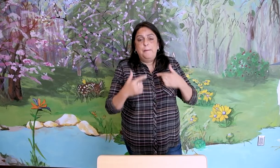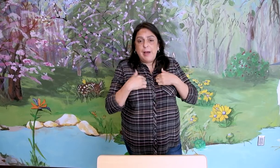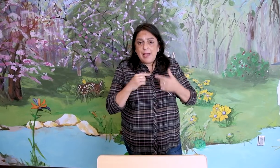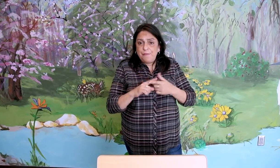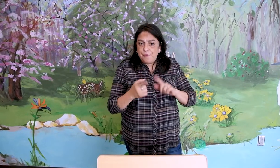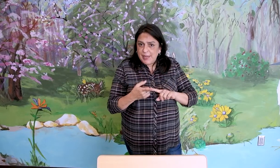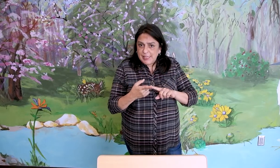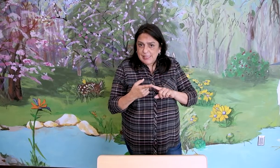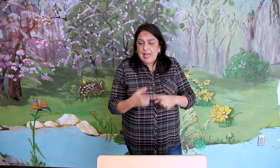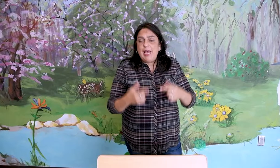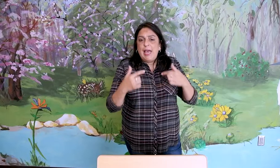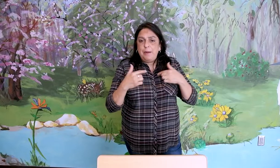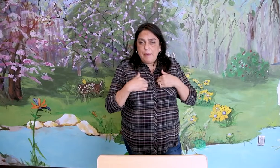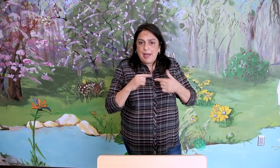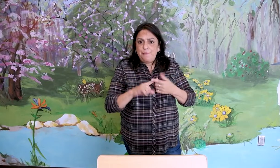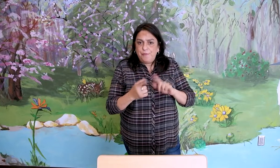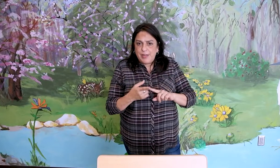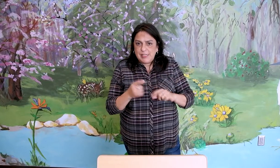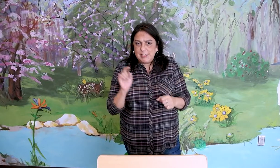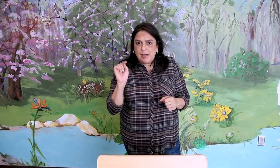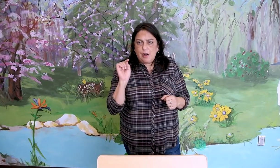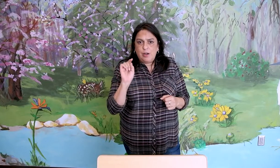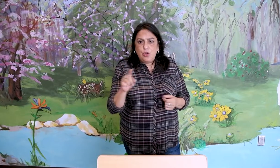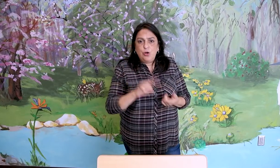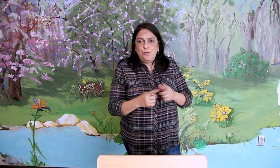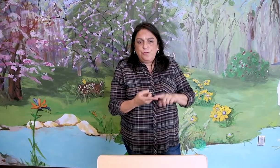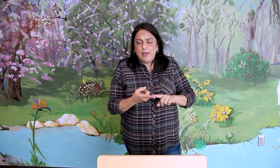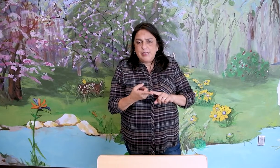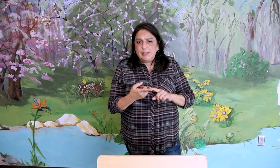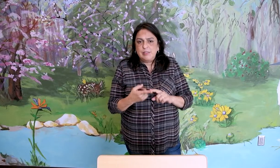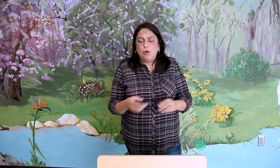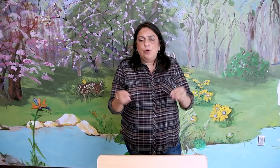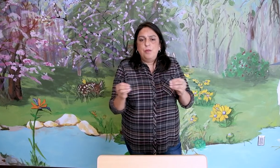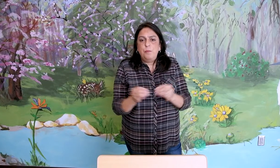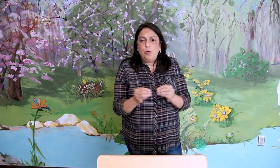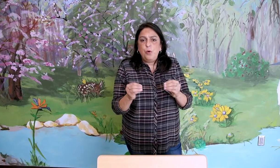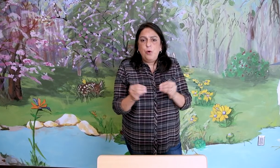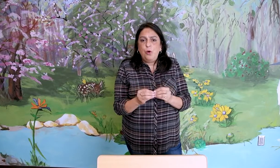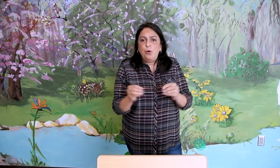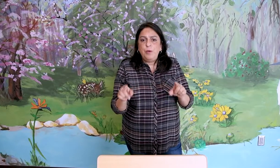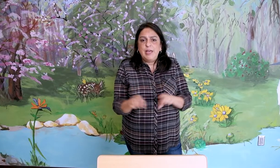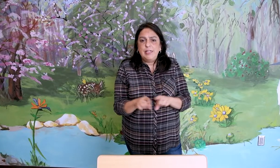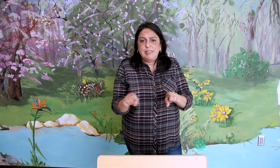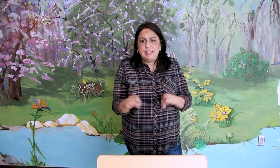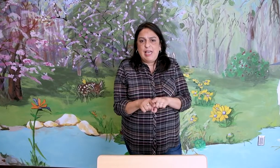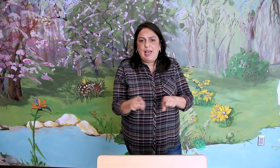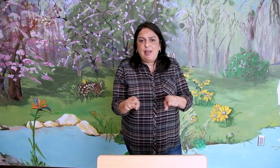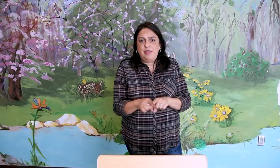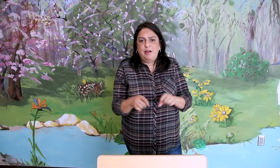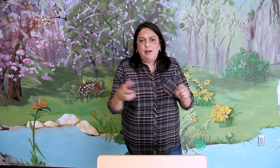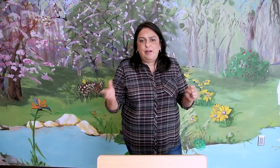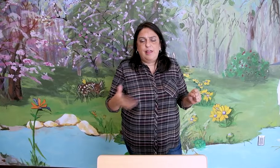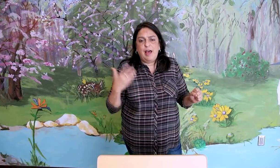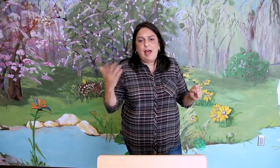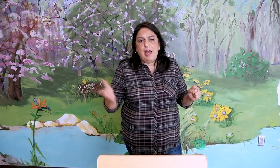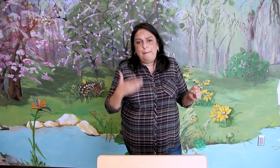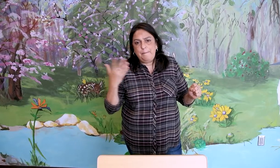my friends, and my friends are your friends. Oh, the more we get together, the